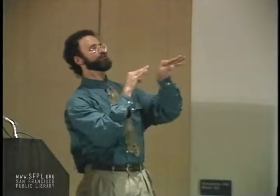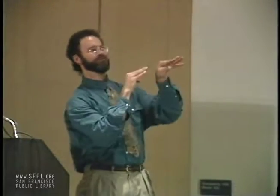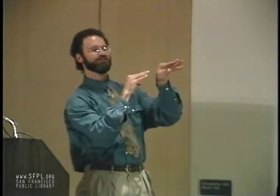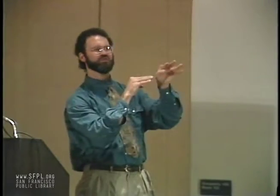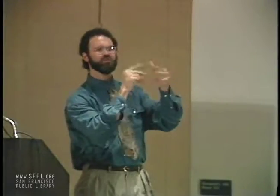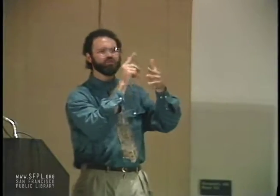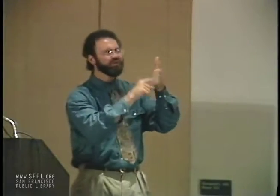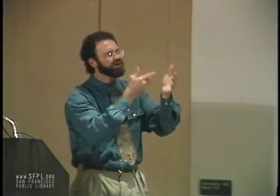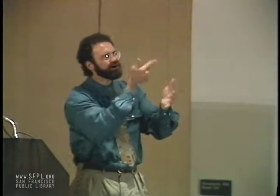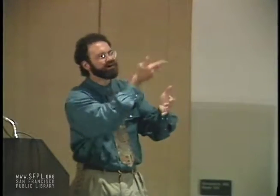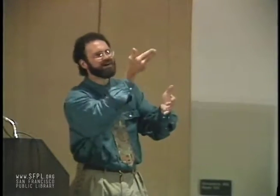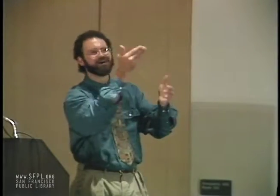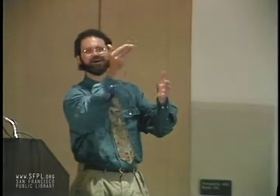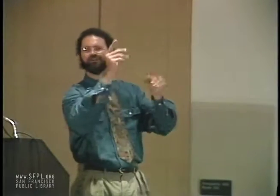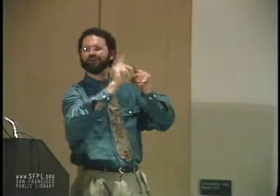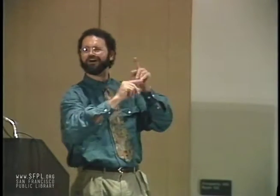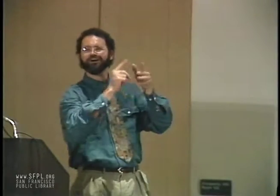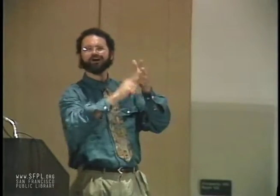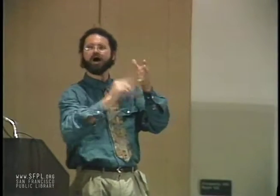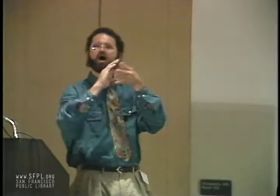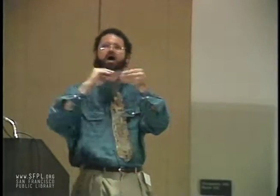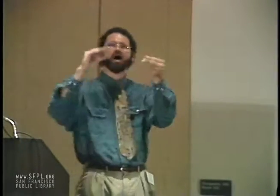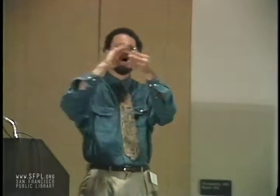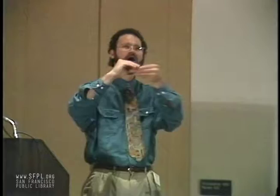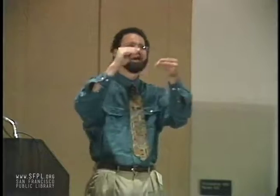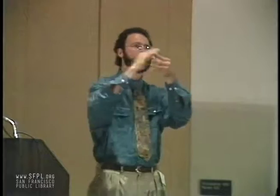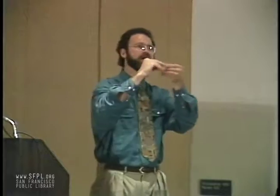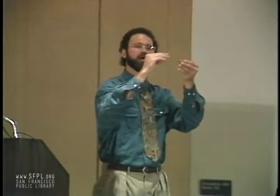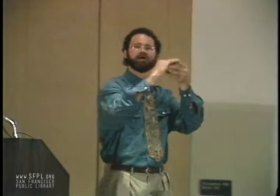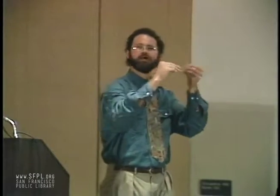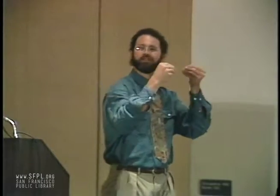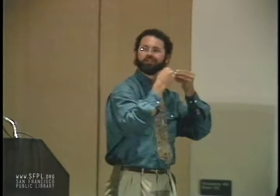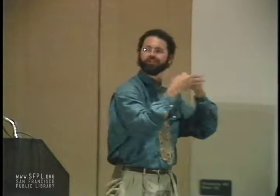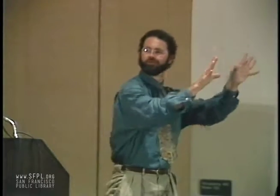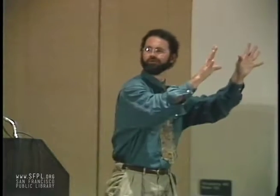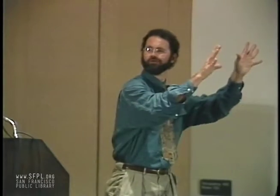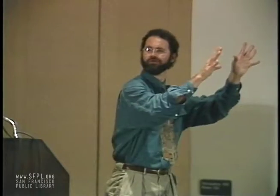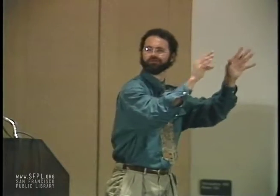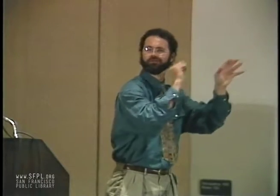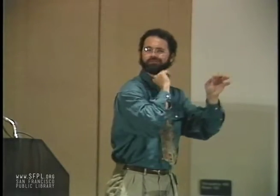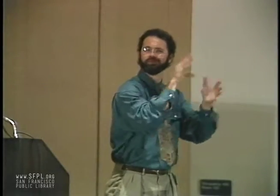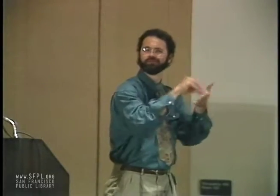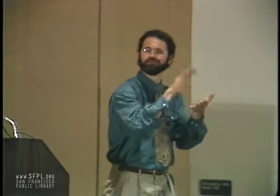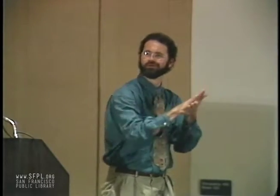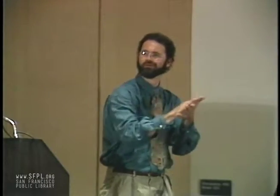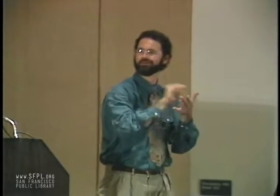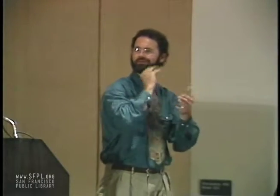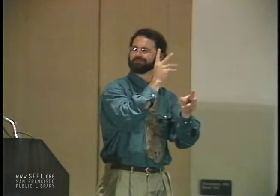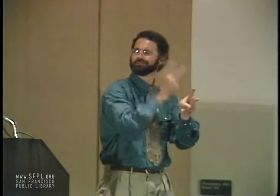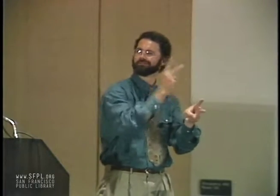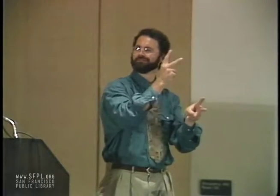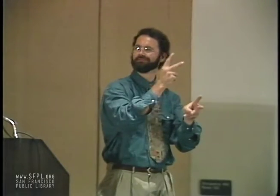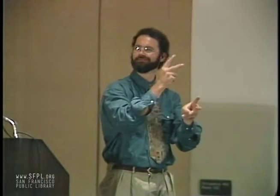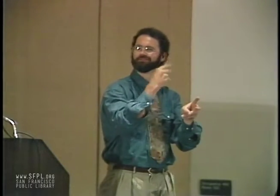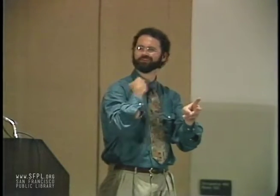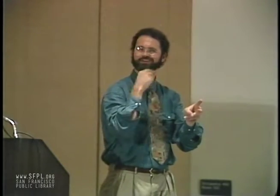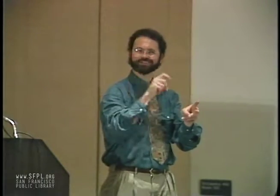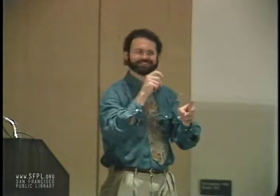around them. And what are the things that we see here? We see these stories, but